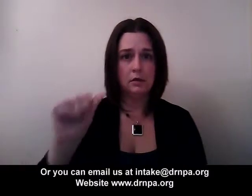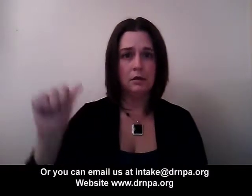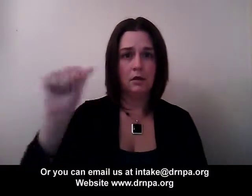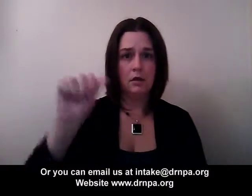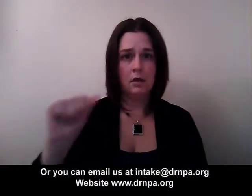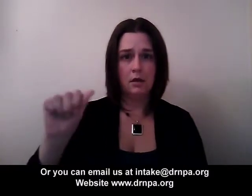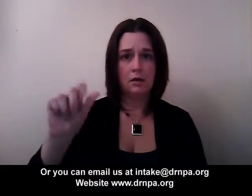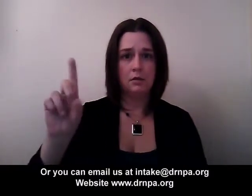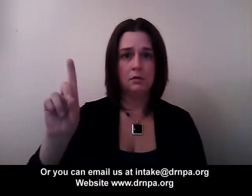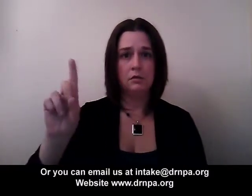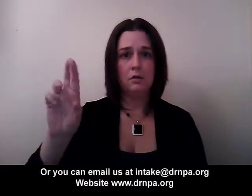intake@drnpa.org.